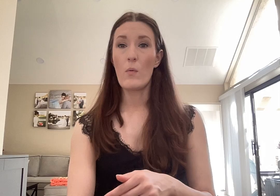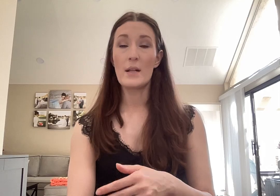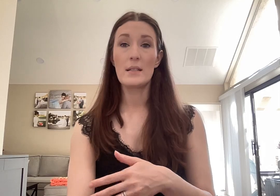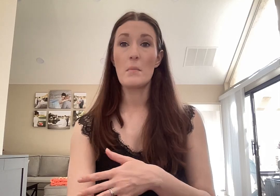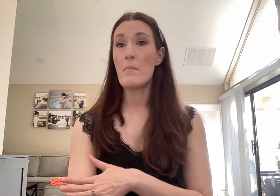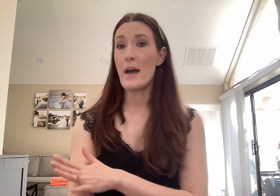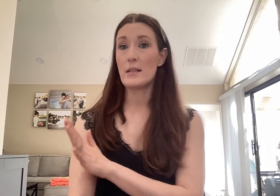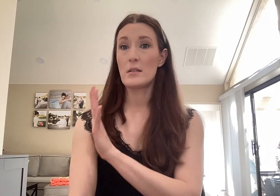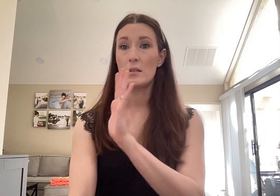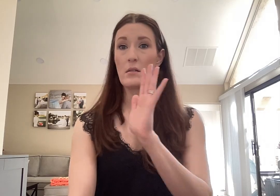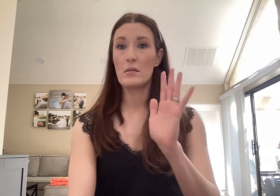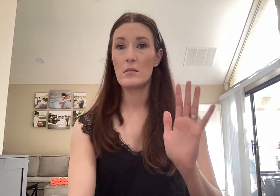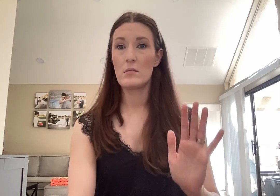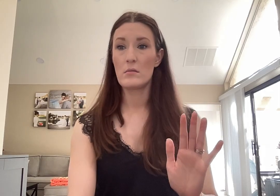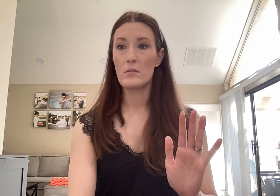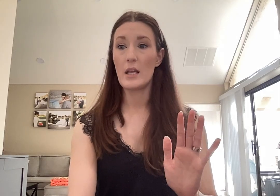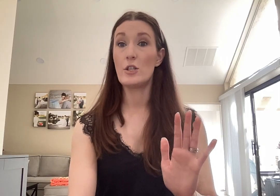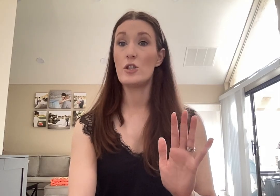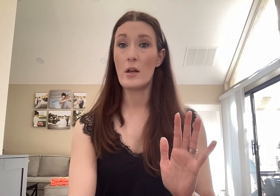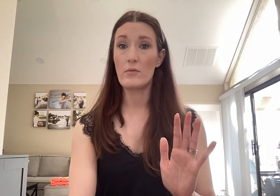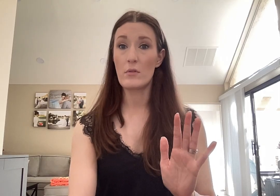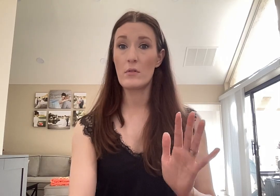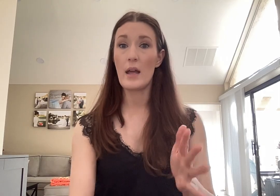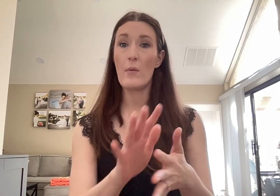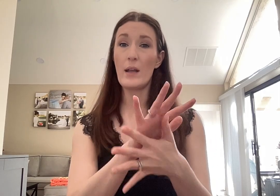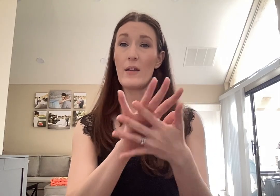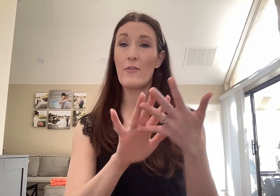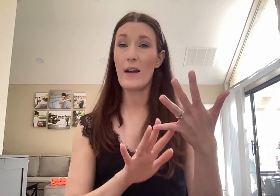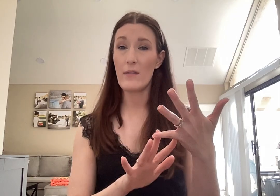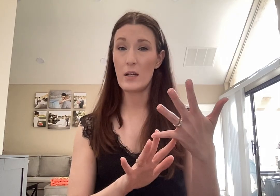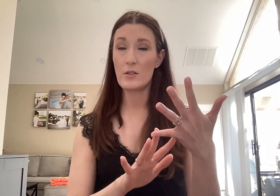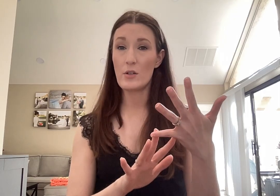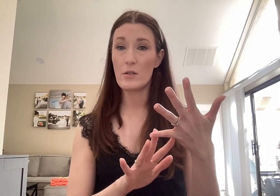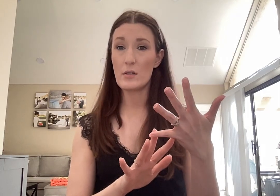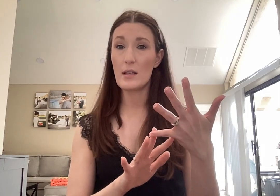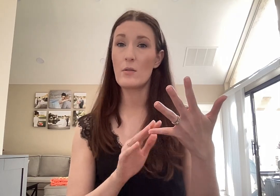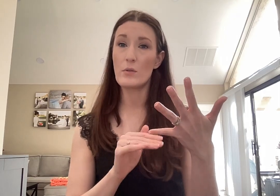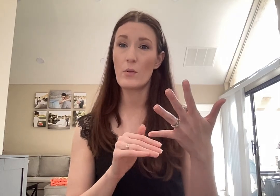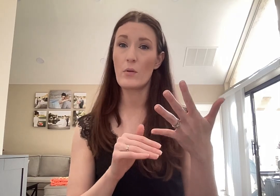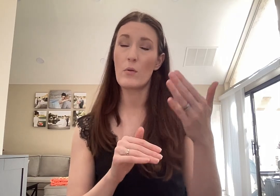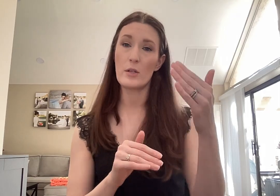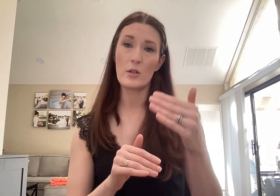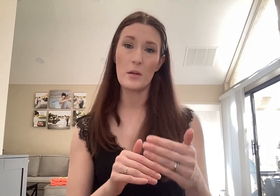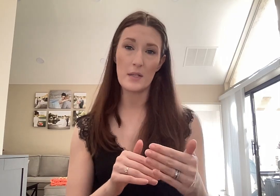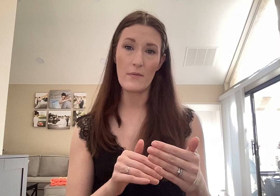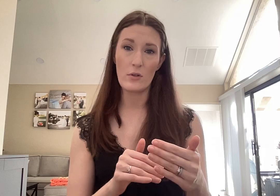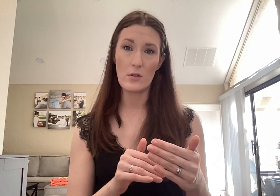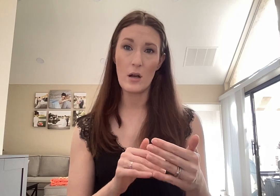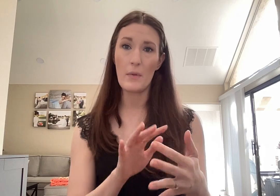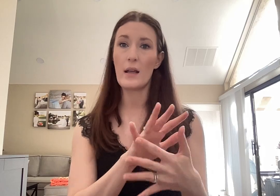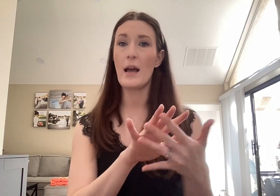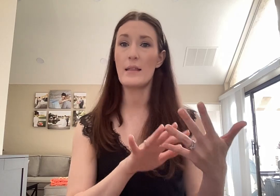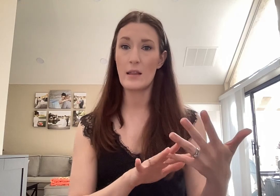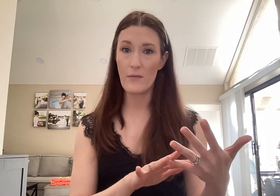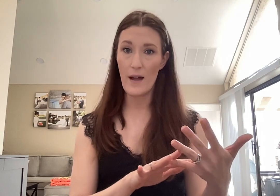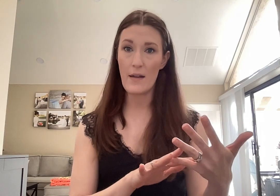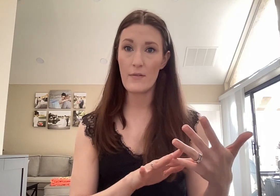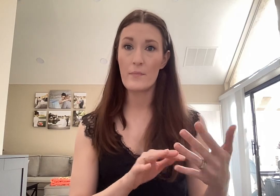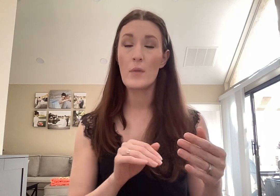what's the best in general, and we give 5 answers, then the rhetorical question comes after the topic, and then the 5.